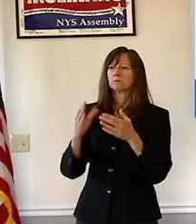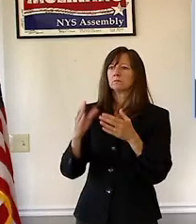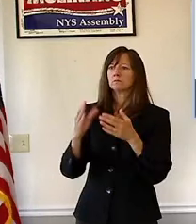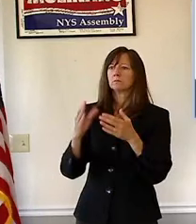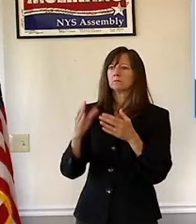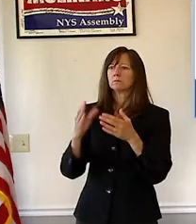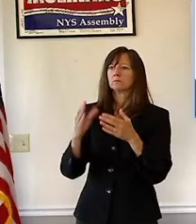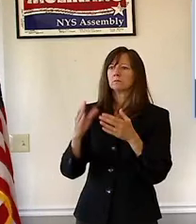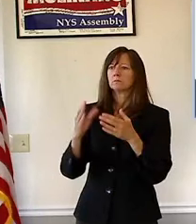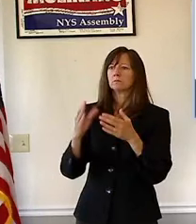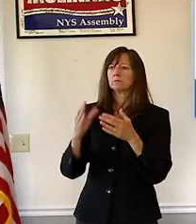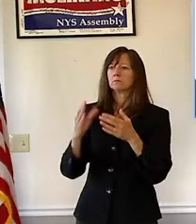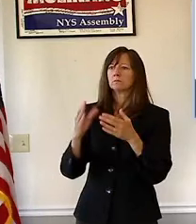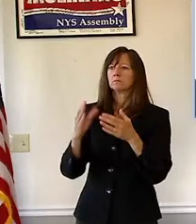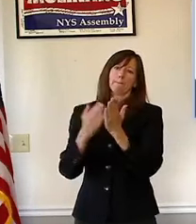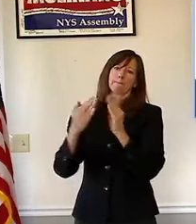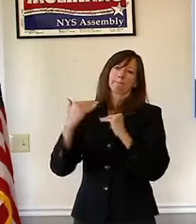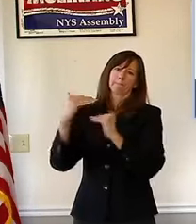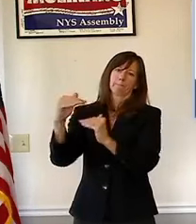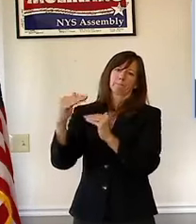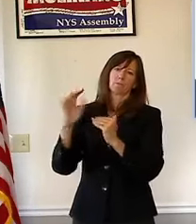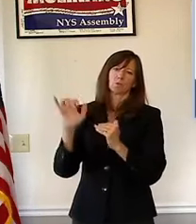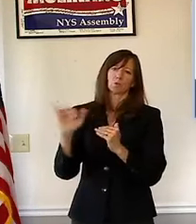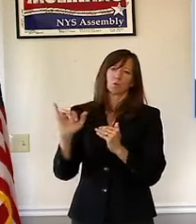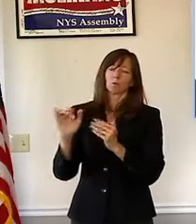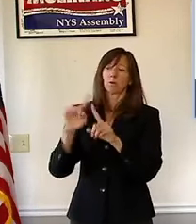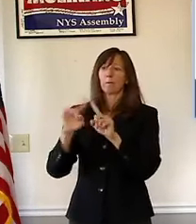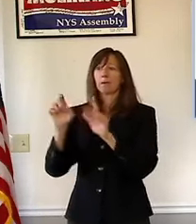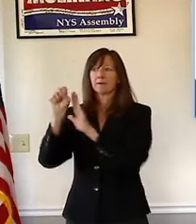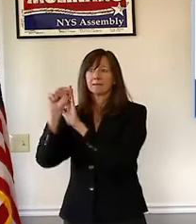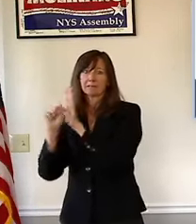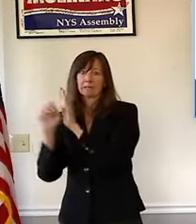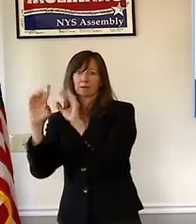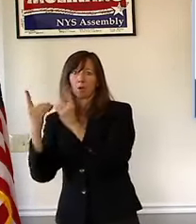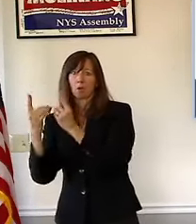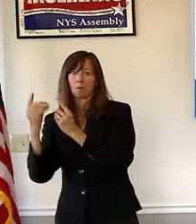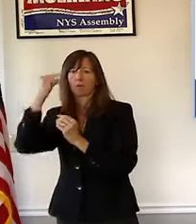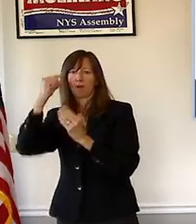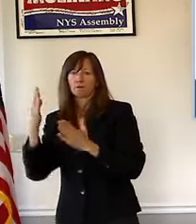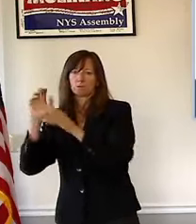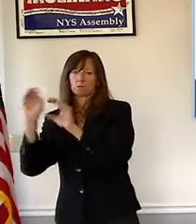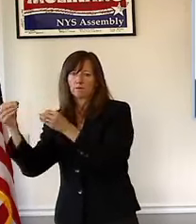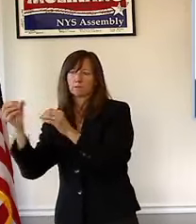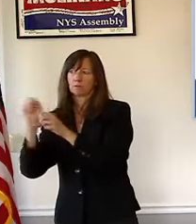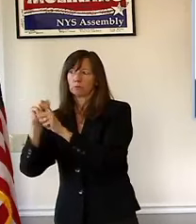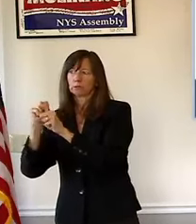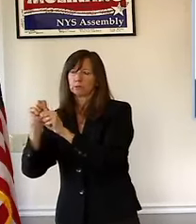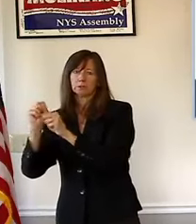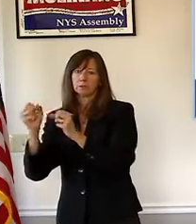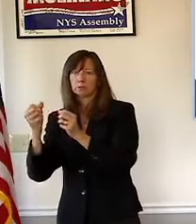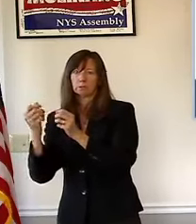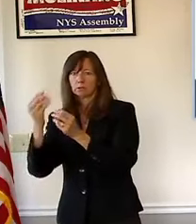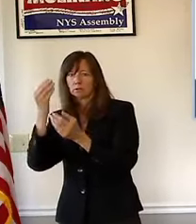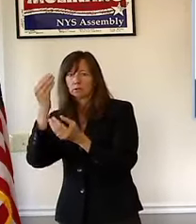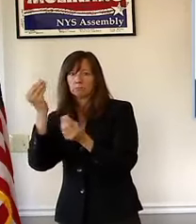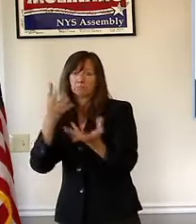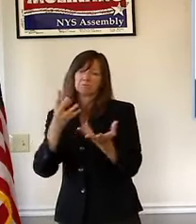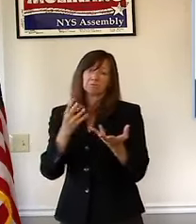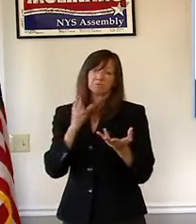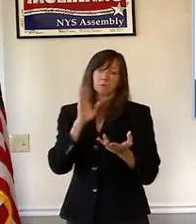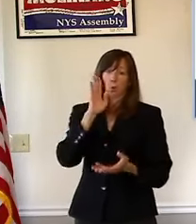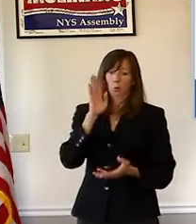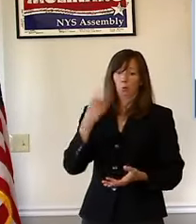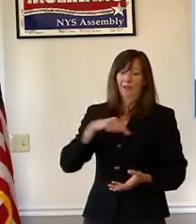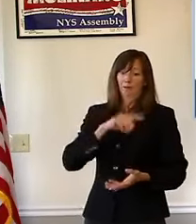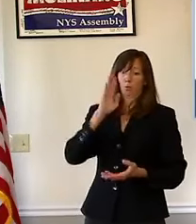Department of Education, the governor's office, and school districts are working toward that. We'll keep you updated. And we're trying to inform the decision-making. We just are not